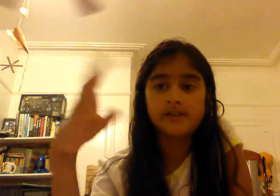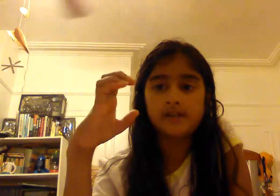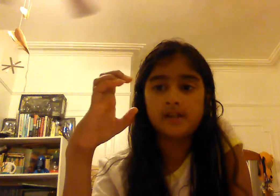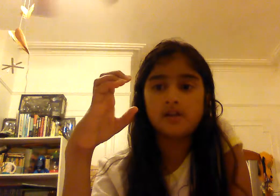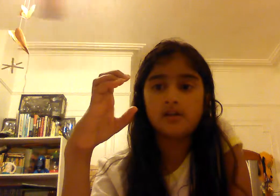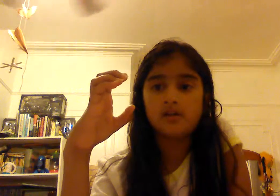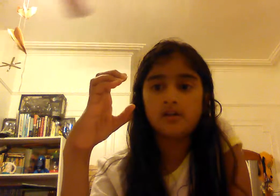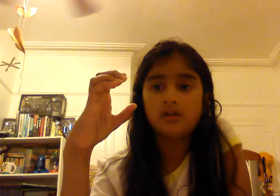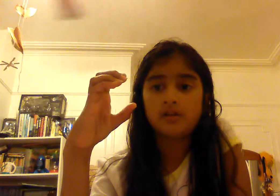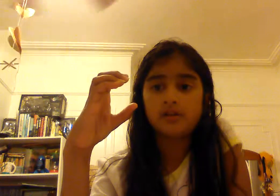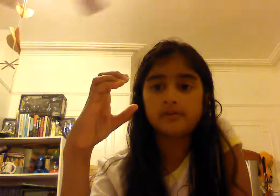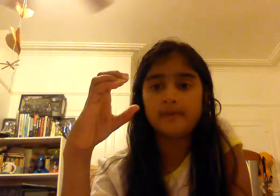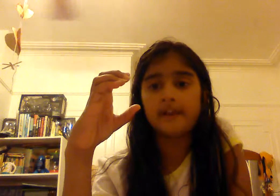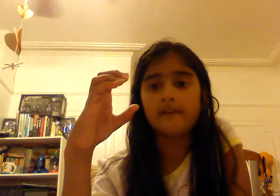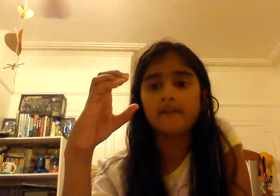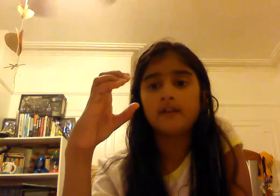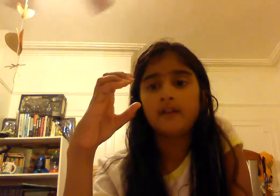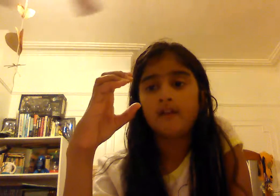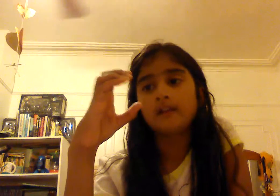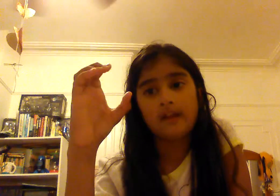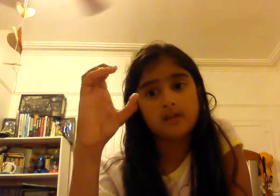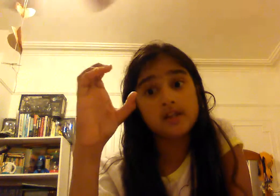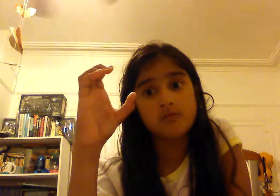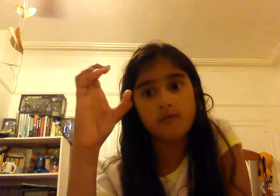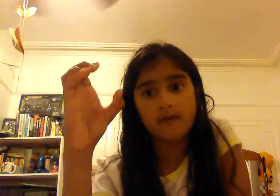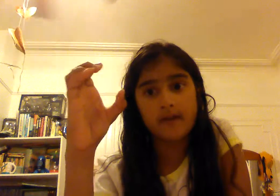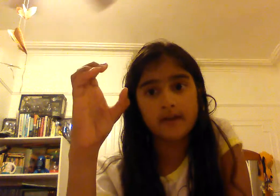C is making the letter C with your hands,